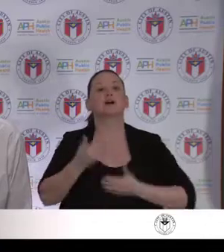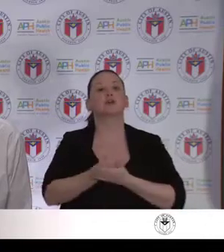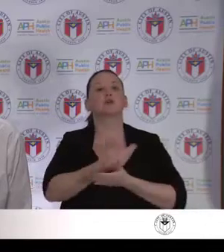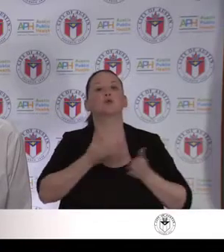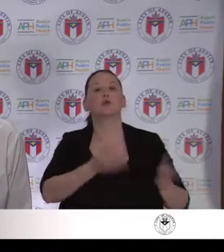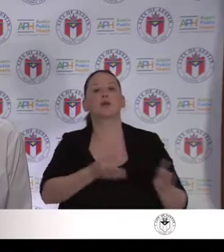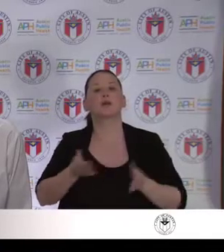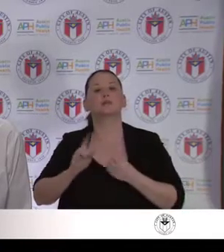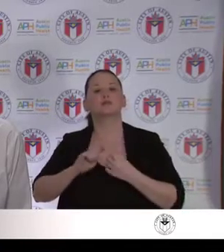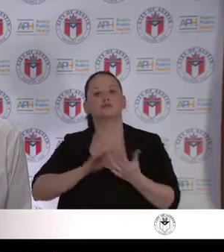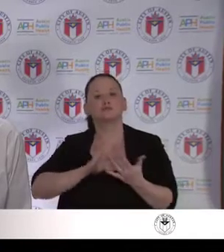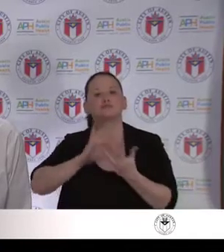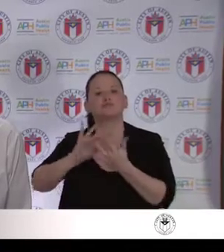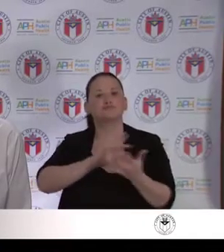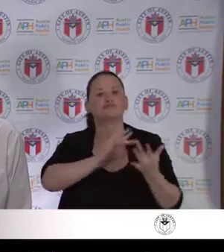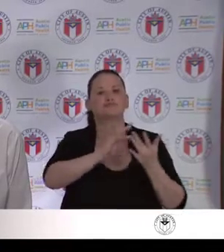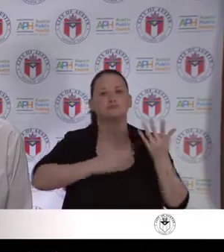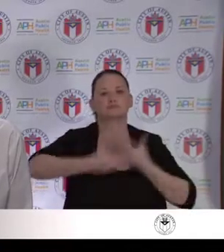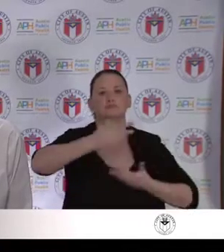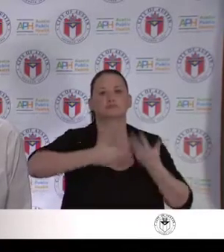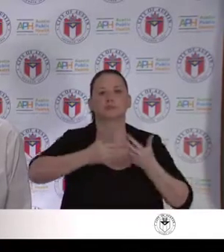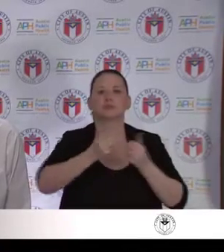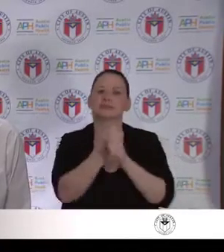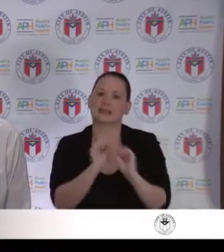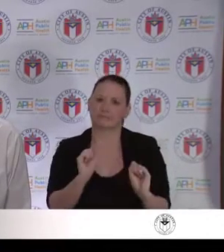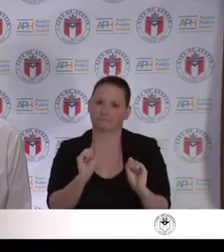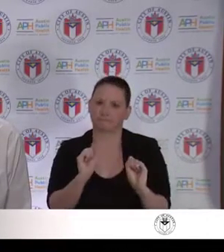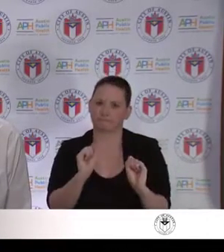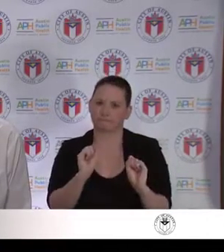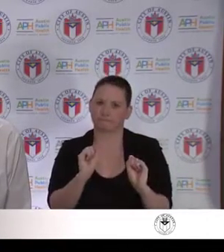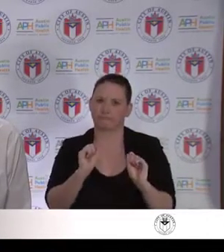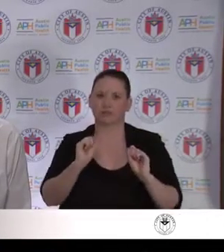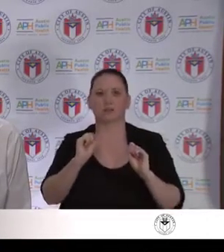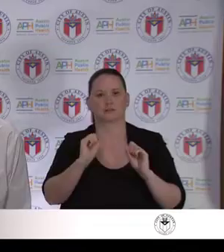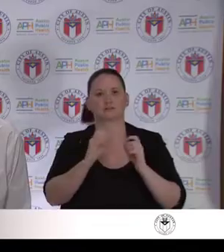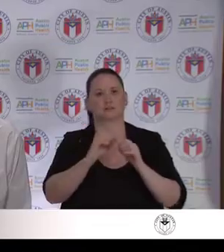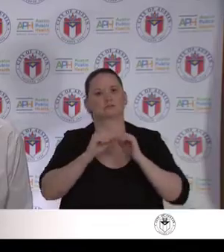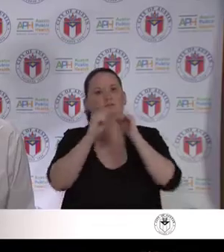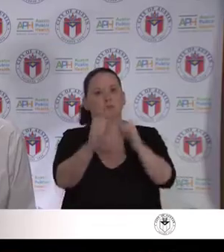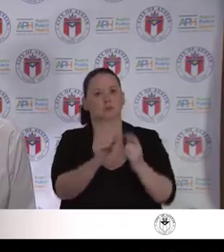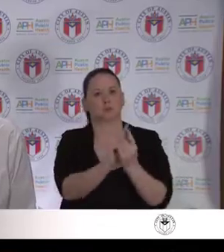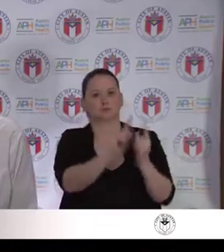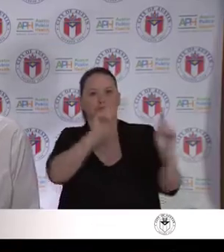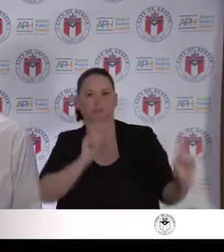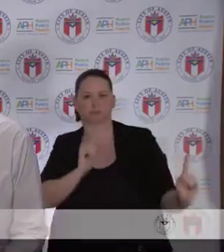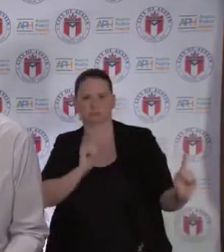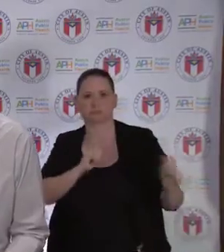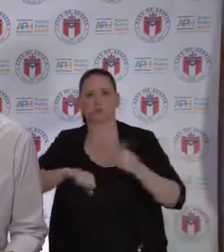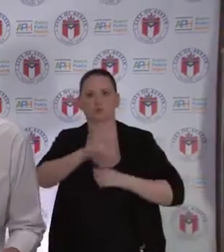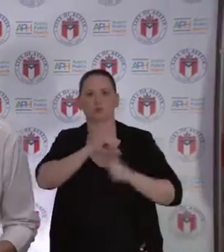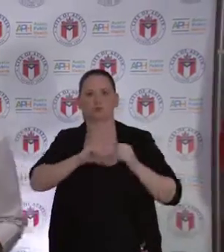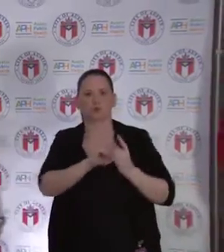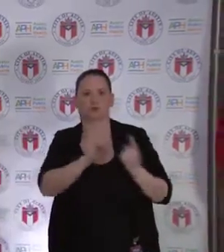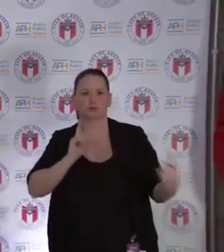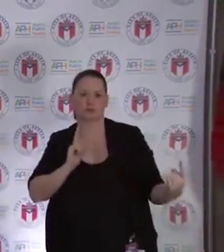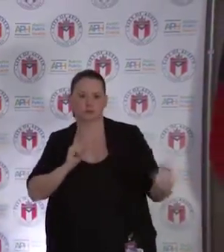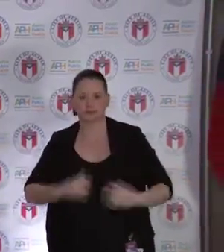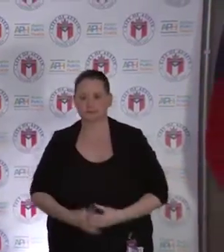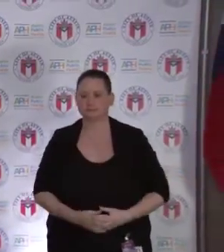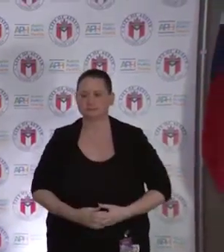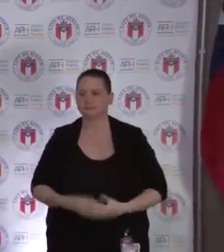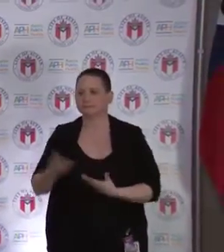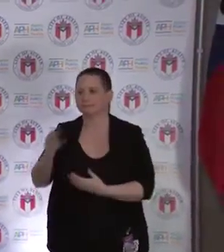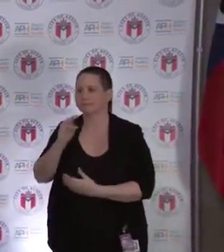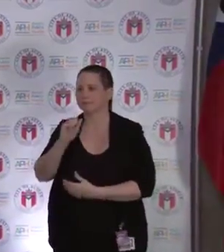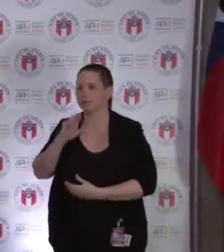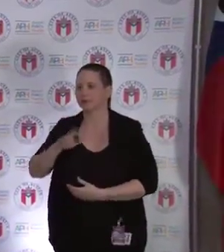reach out to one another that are safe and maintain that social distance. Thank you. Mayor.